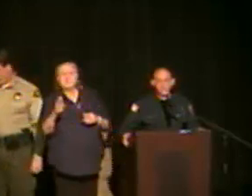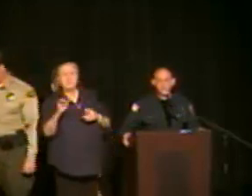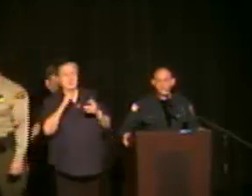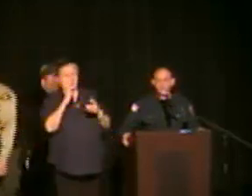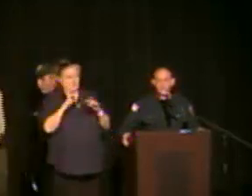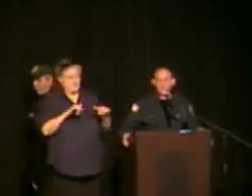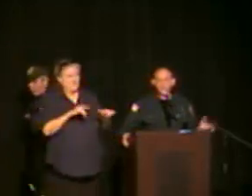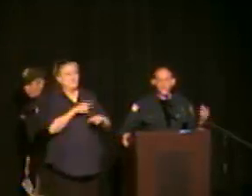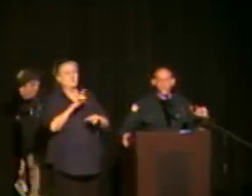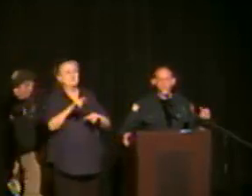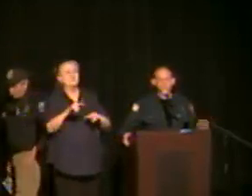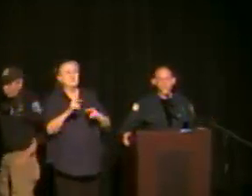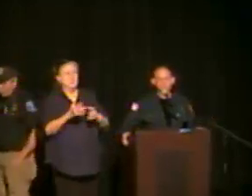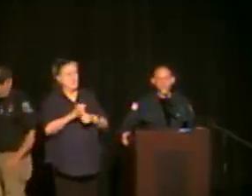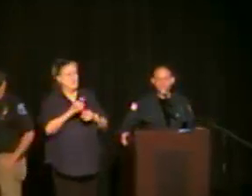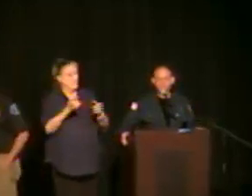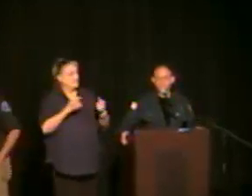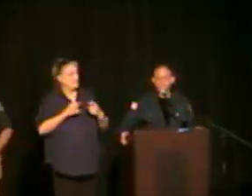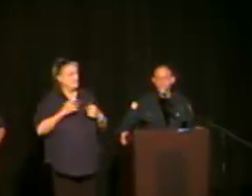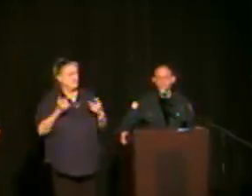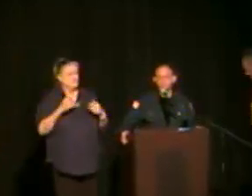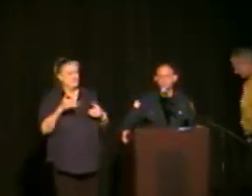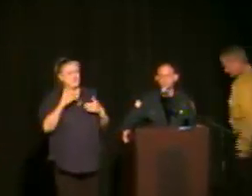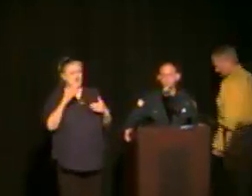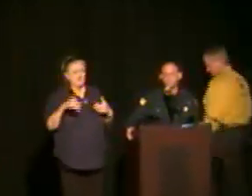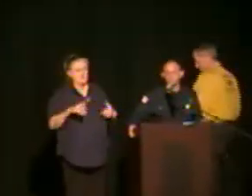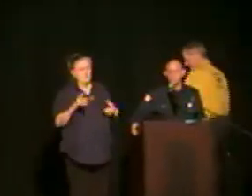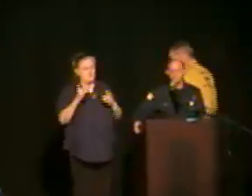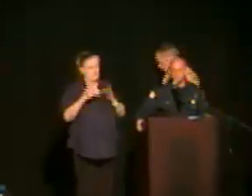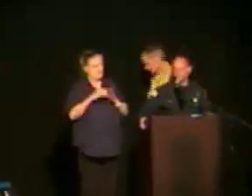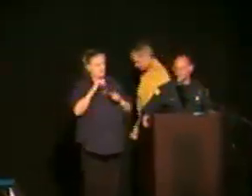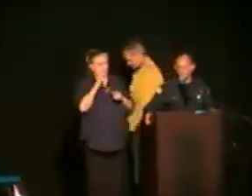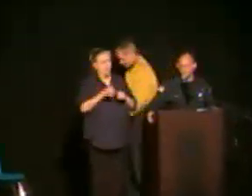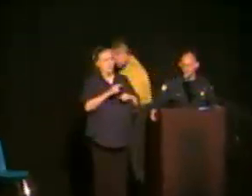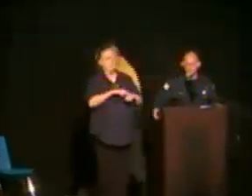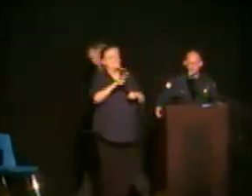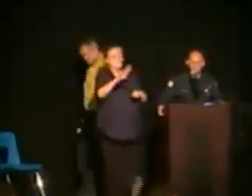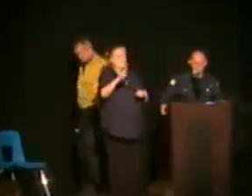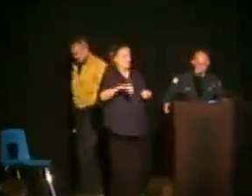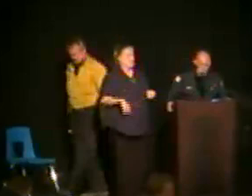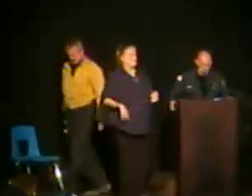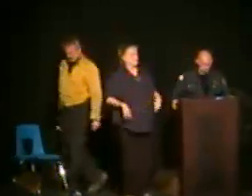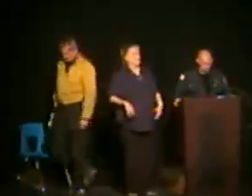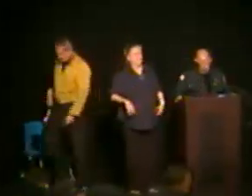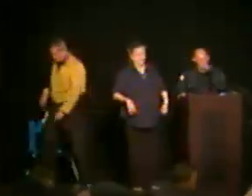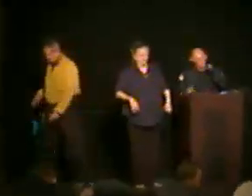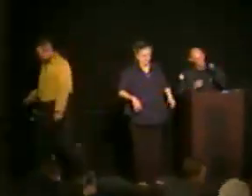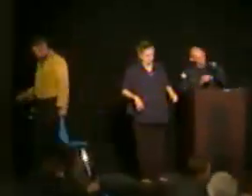to answer your questions. This meeting will take place again tomorrow at 4 o'clock for those that are interested. Thank you.